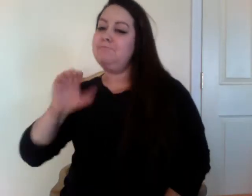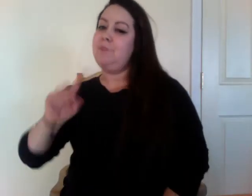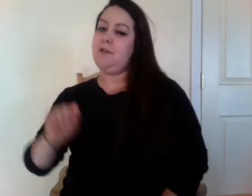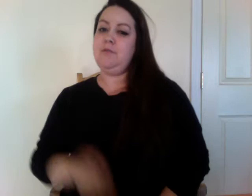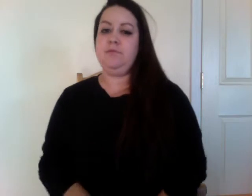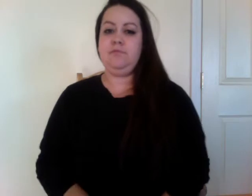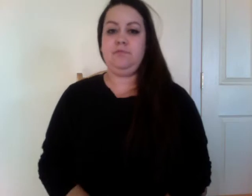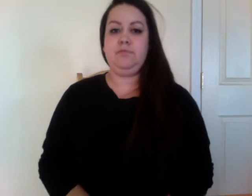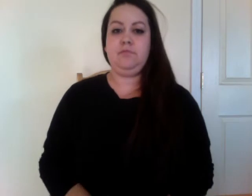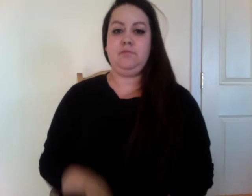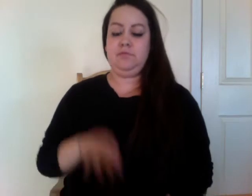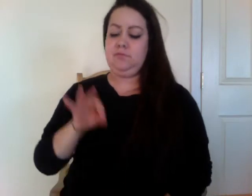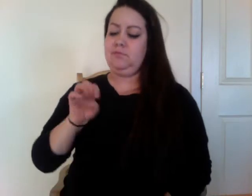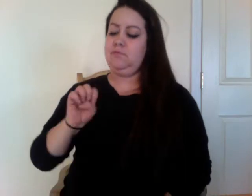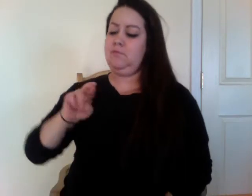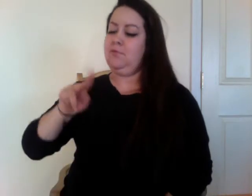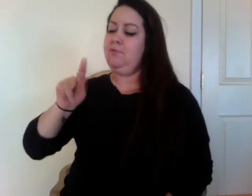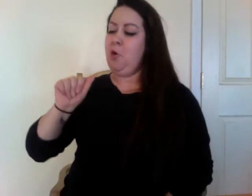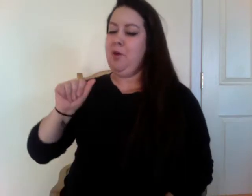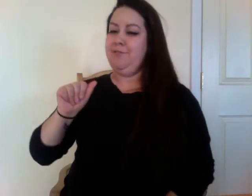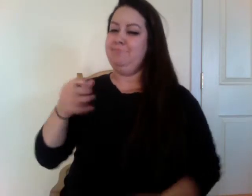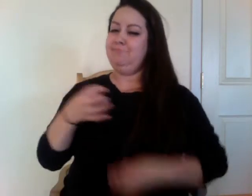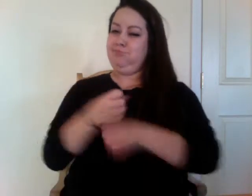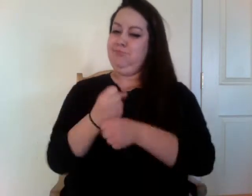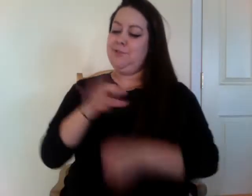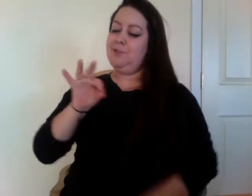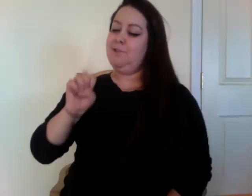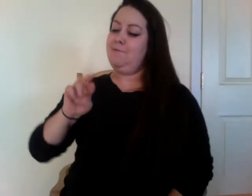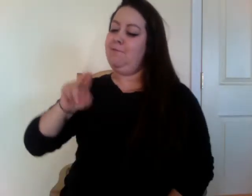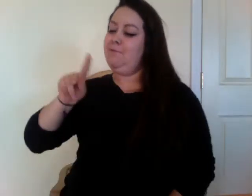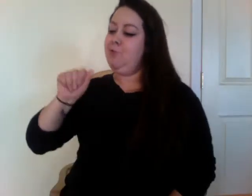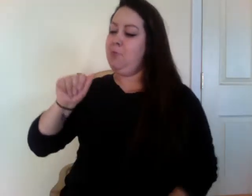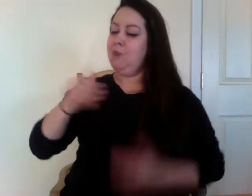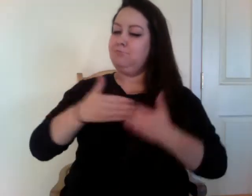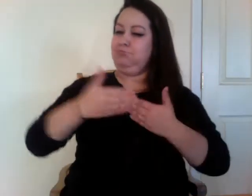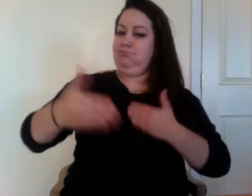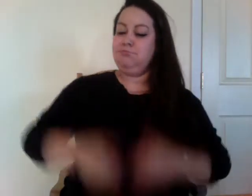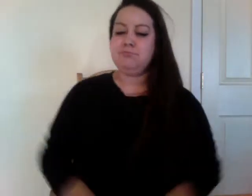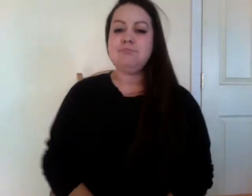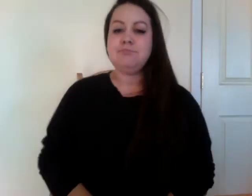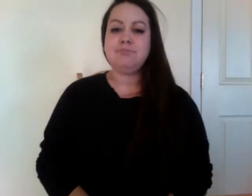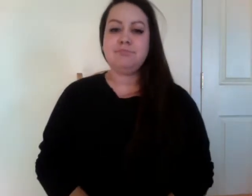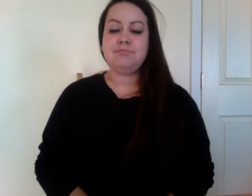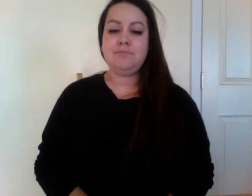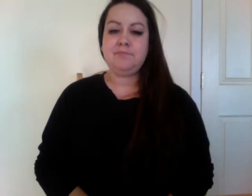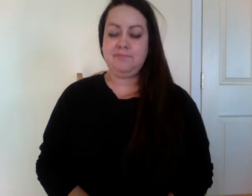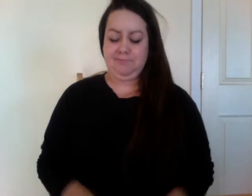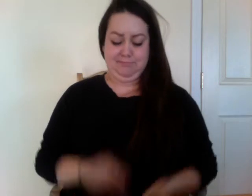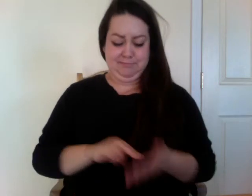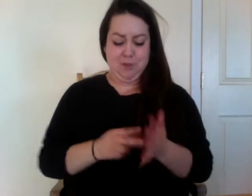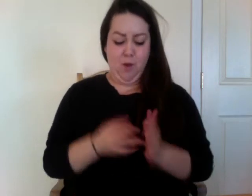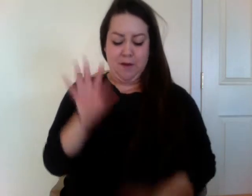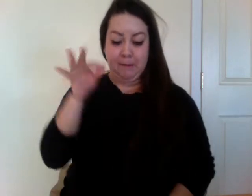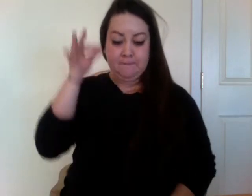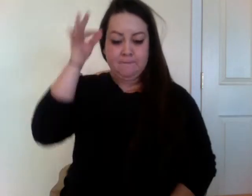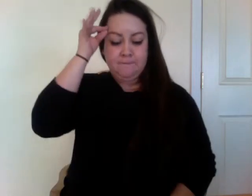FERPA, which is what we will refer to it from this point forward, is a federal guideline that